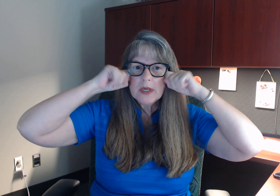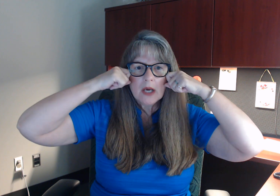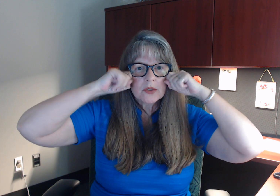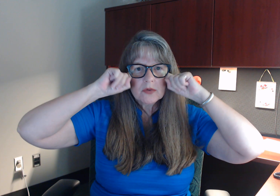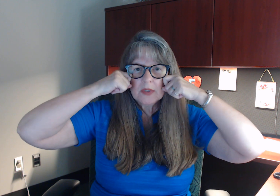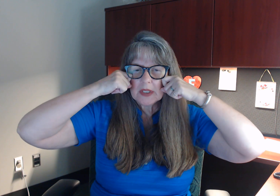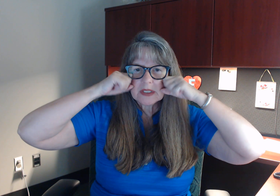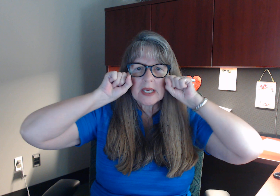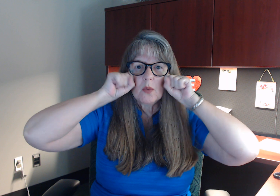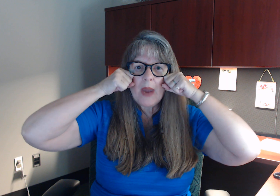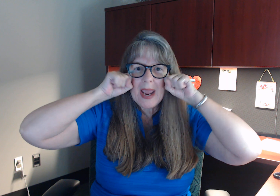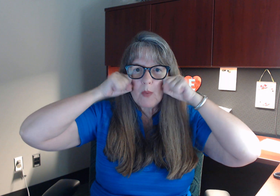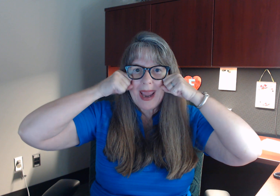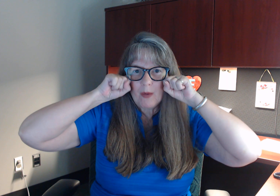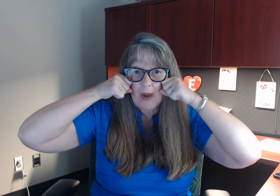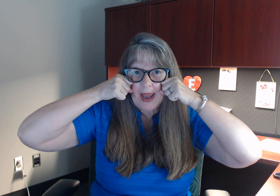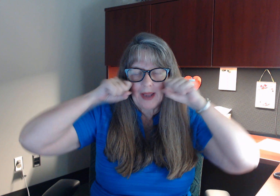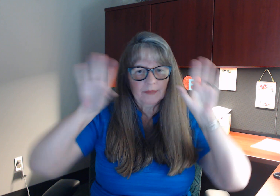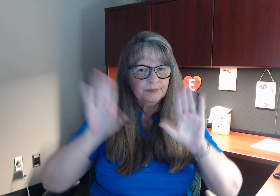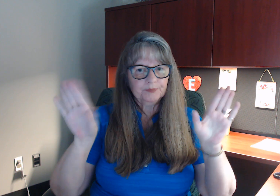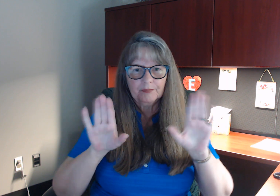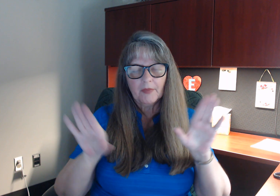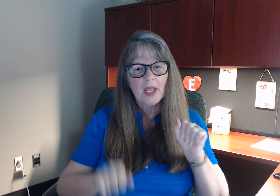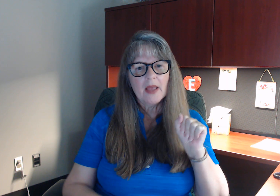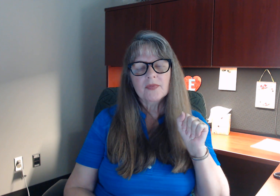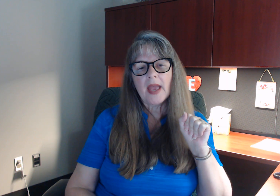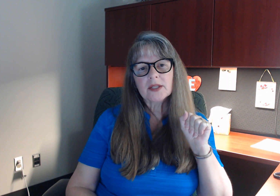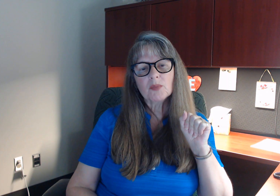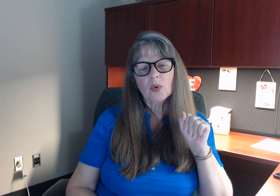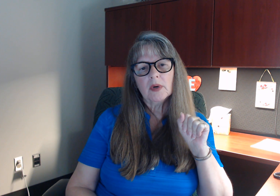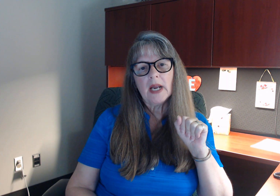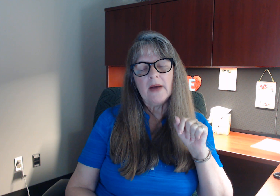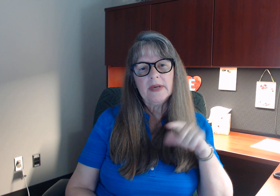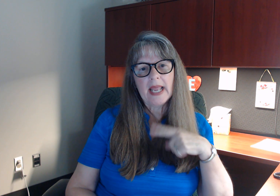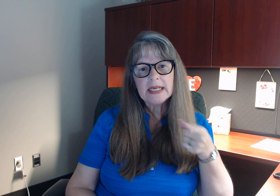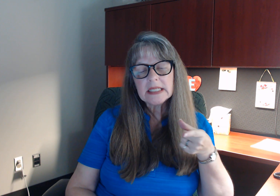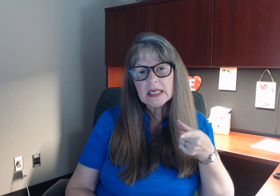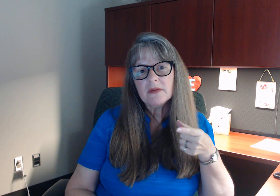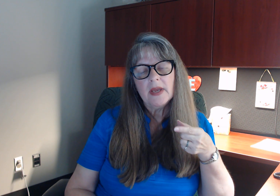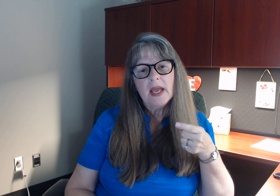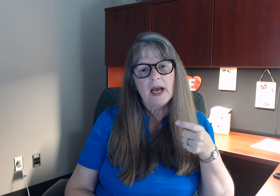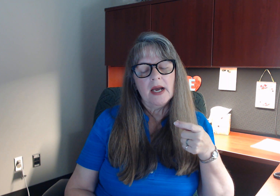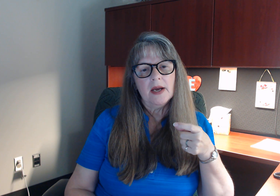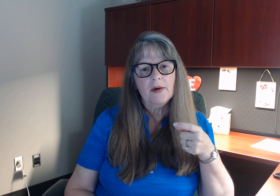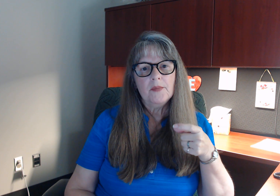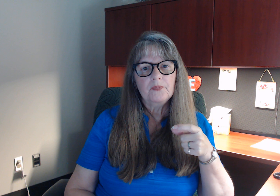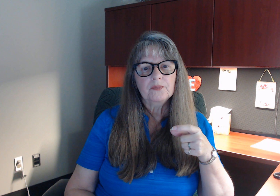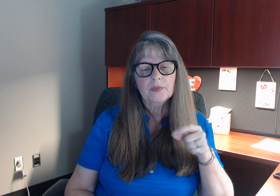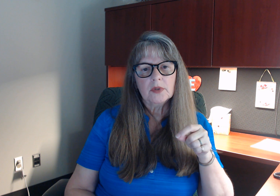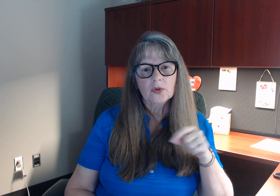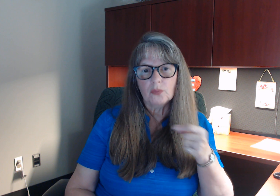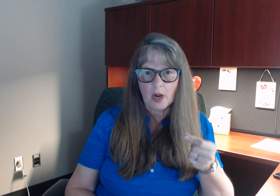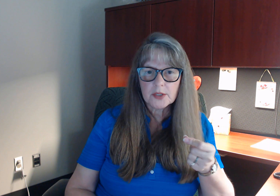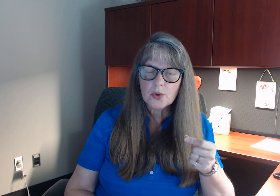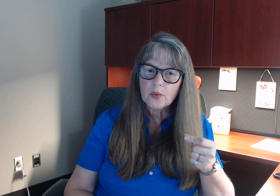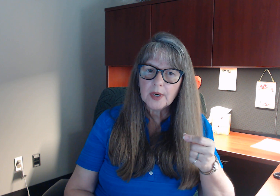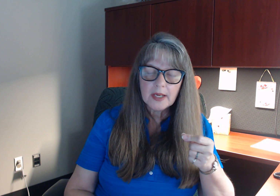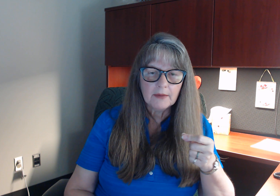not do this like whang. That's more of a negative. The derogatory. I mean, if